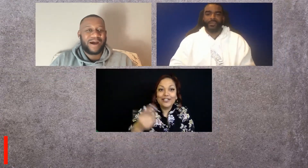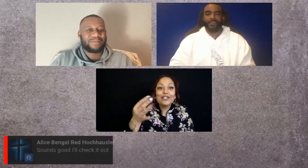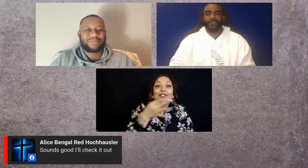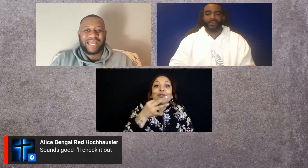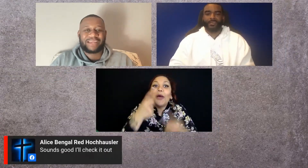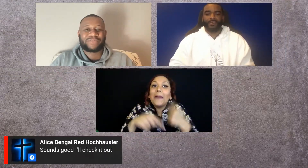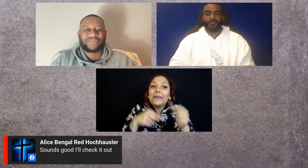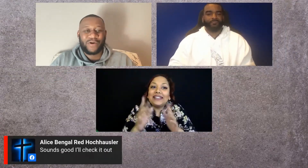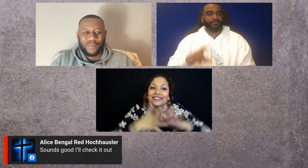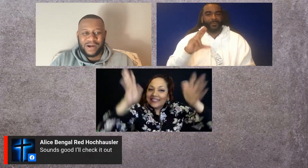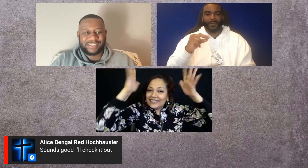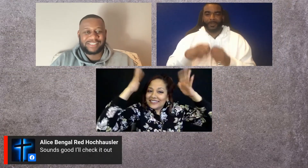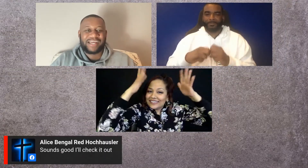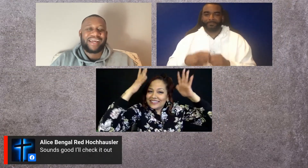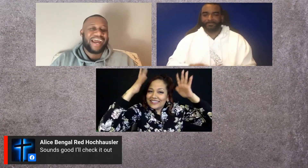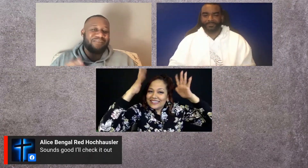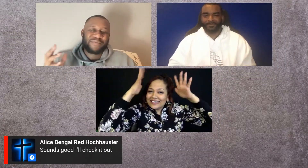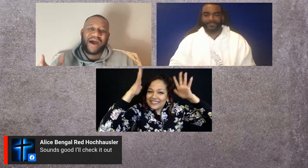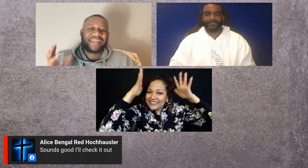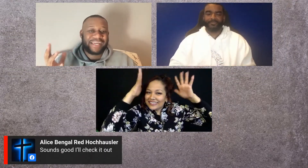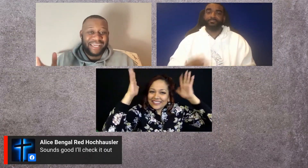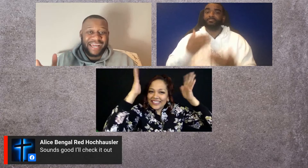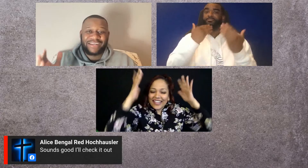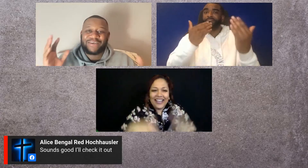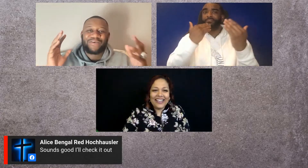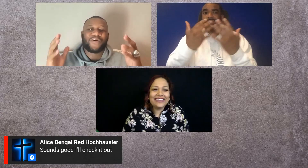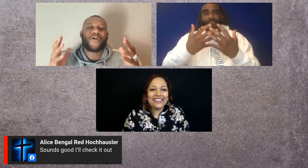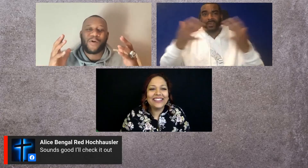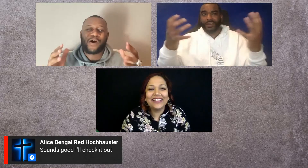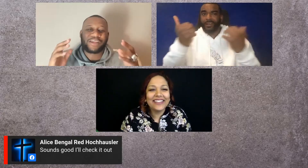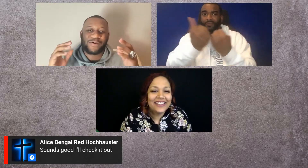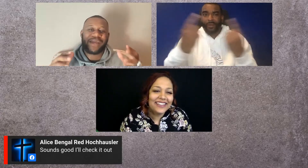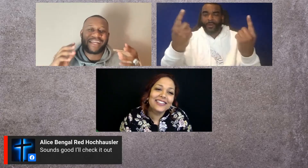No problem. Thank you so much, everybody. Again,